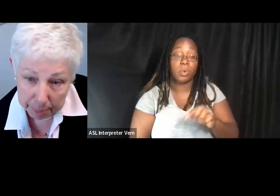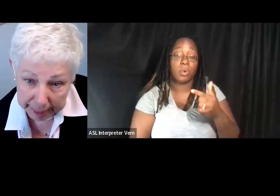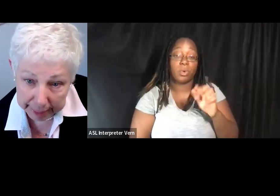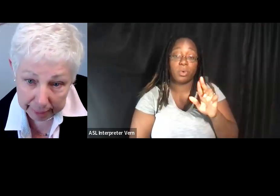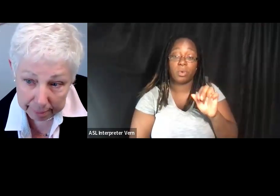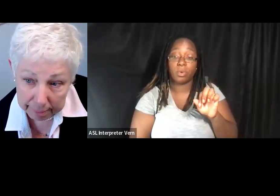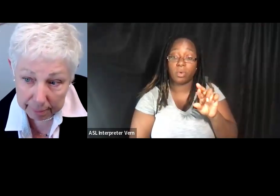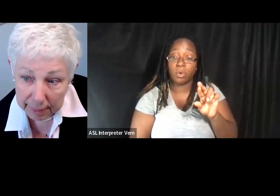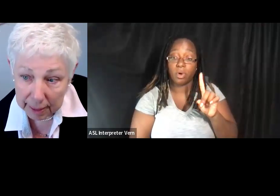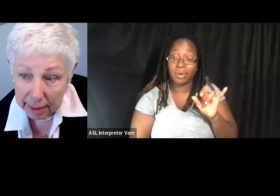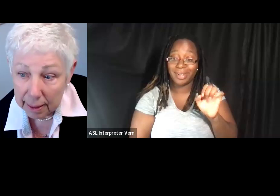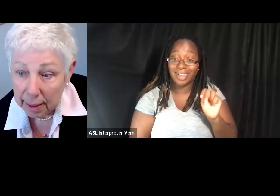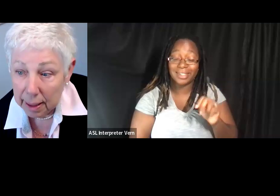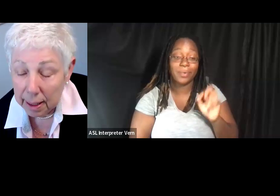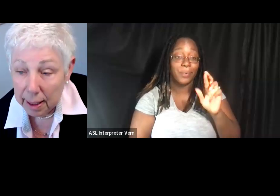a sibling,